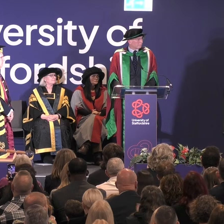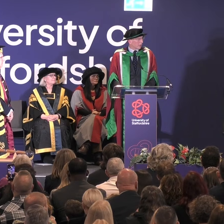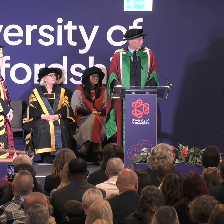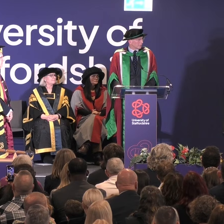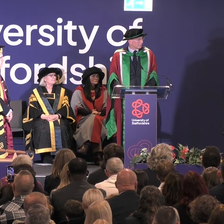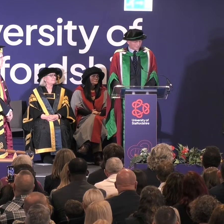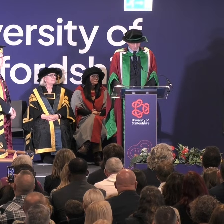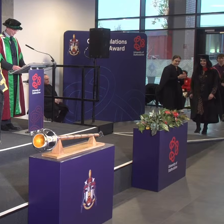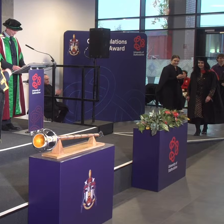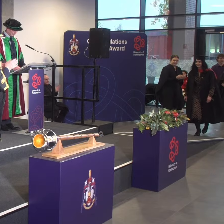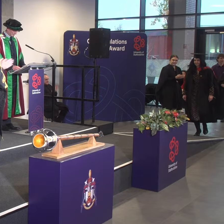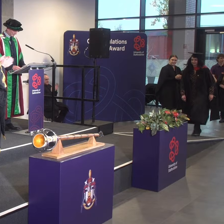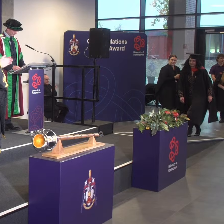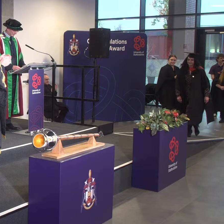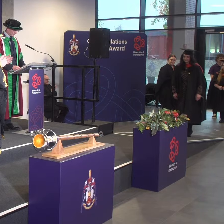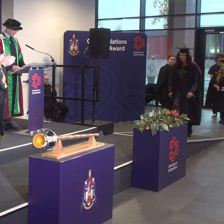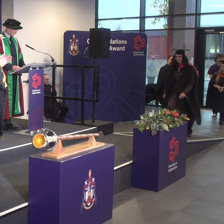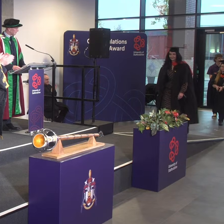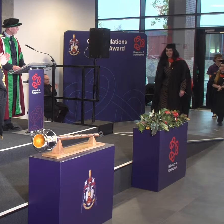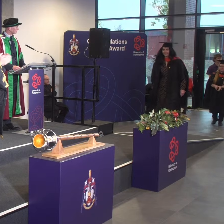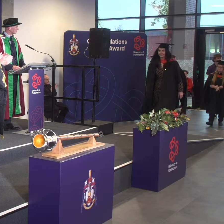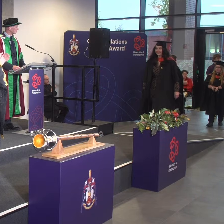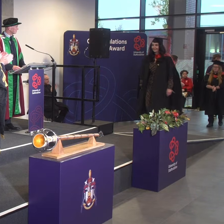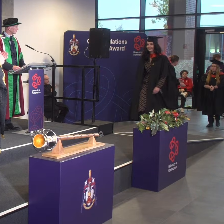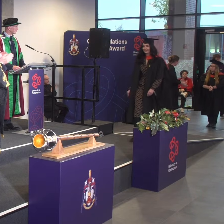Samantha Bowman.